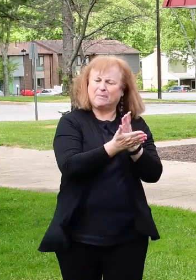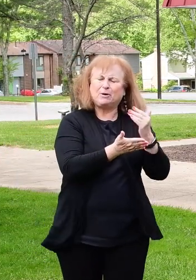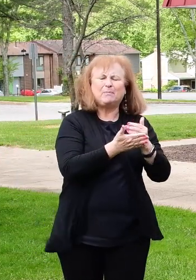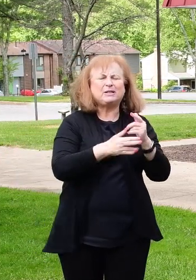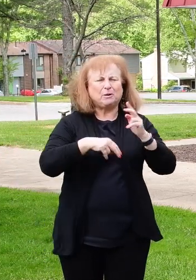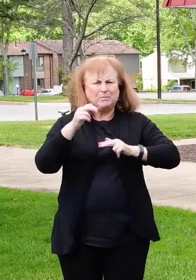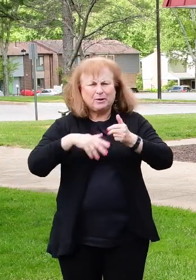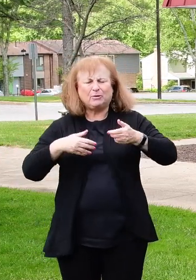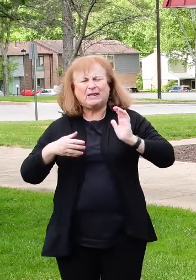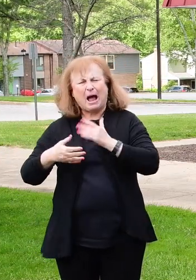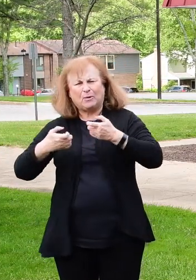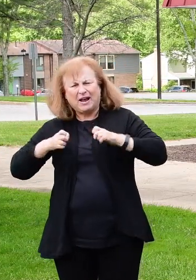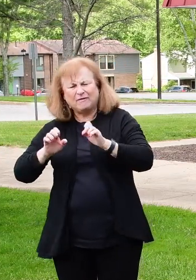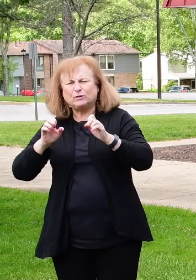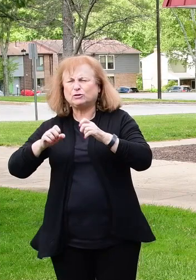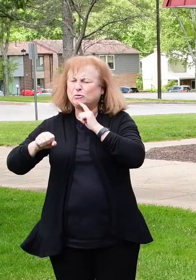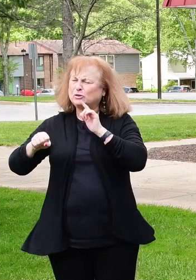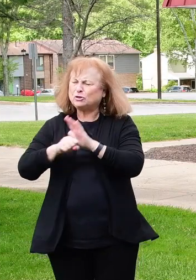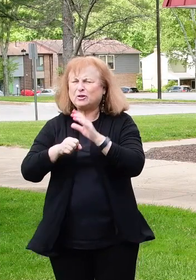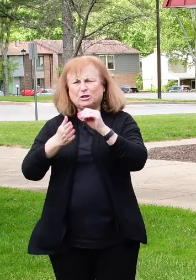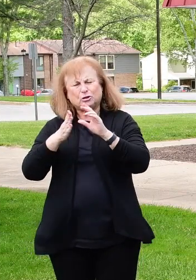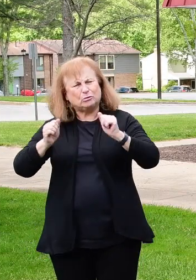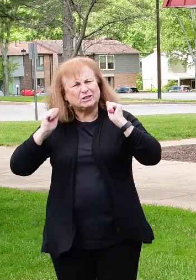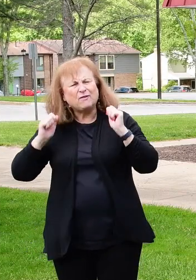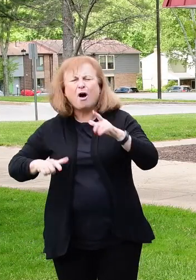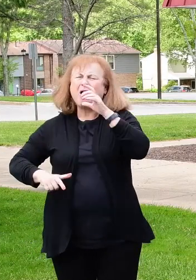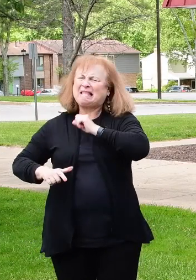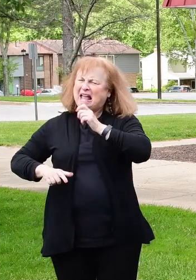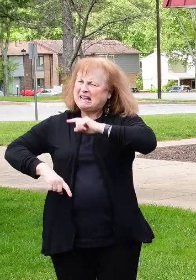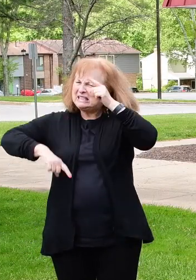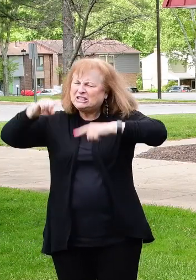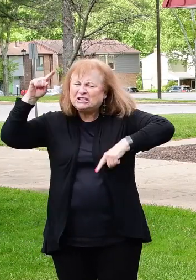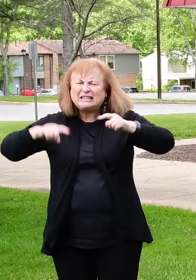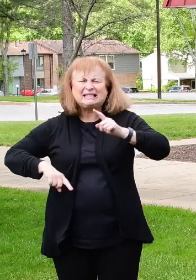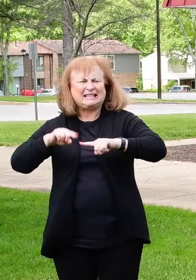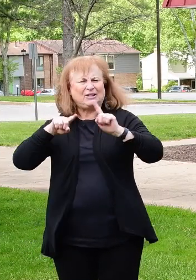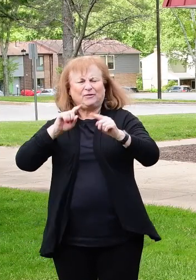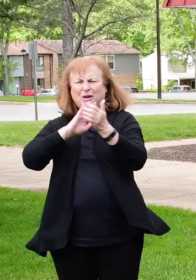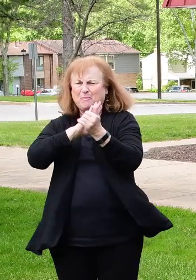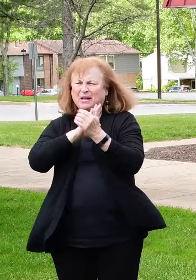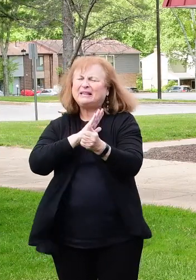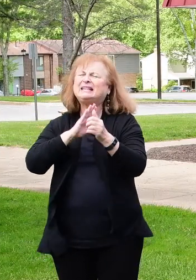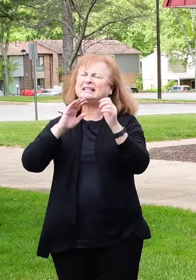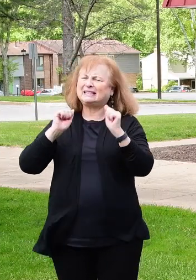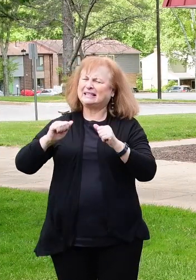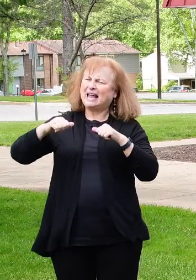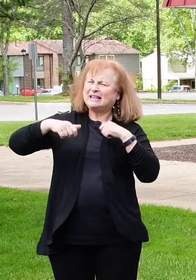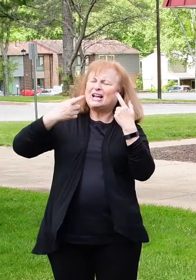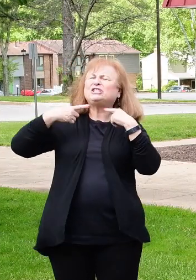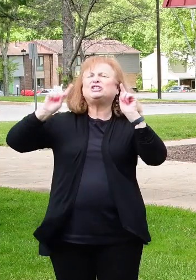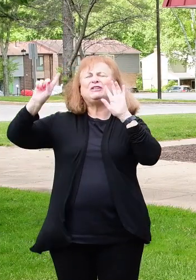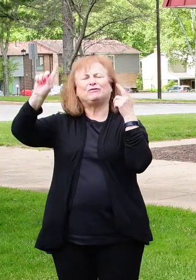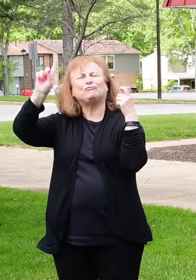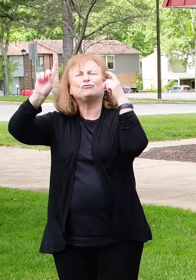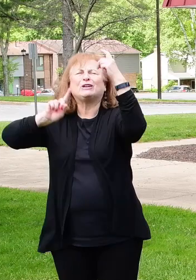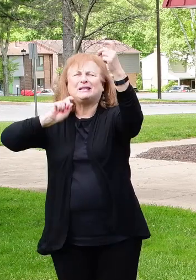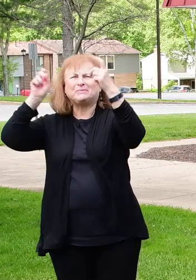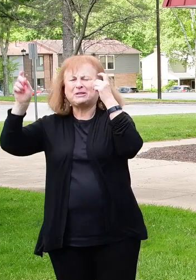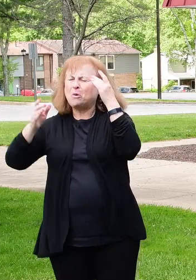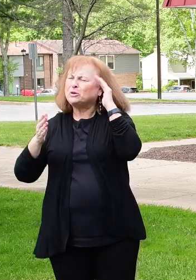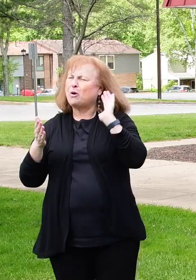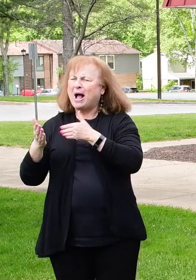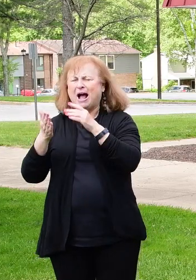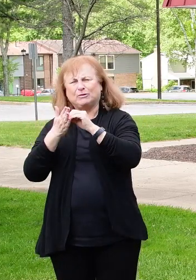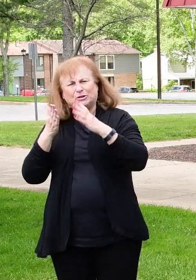to ensure students of all ages and abilities reach their dreams. We know that the success of our